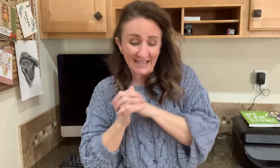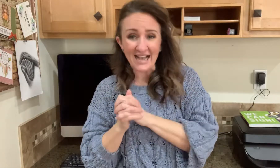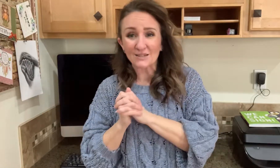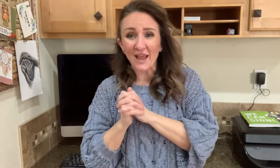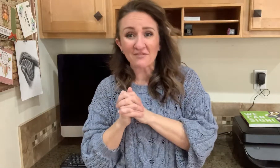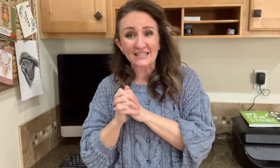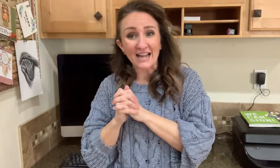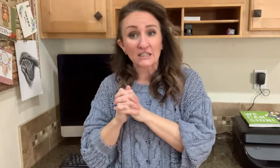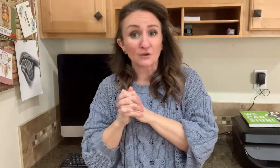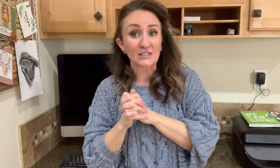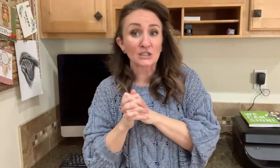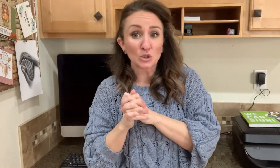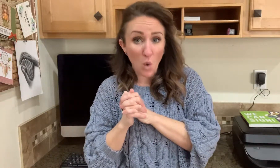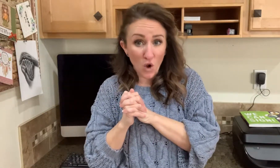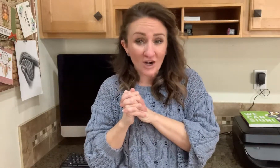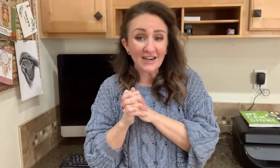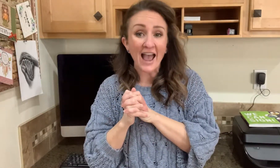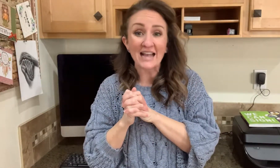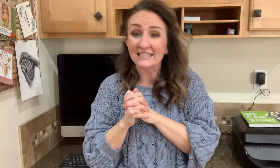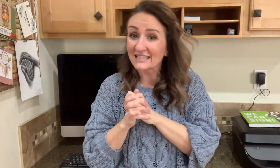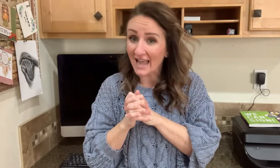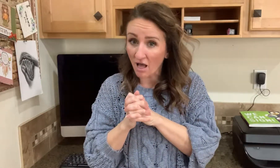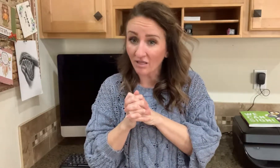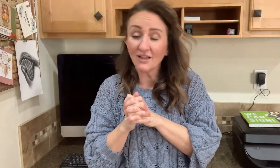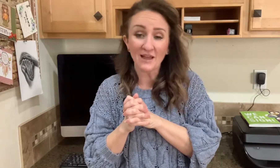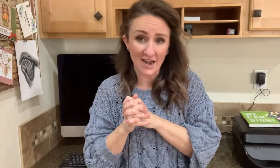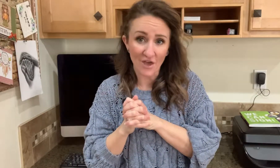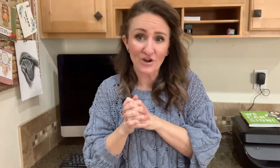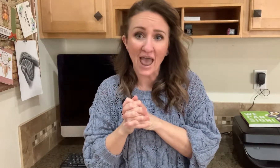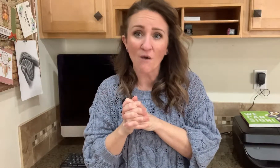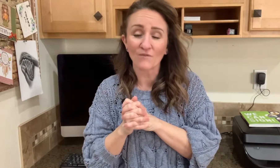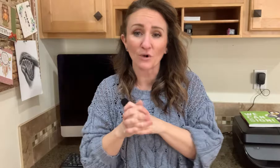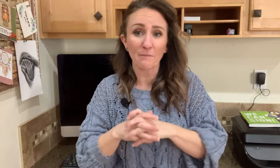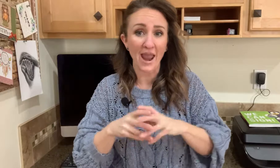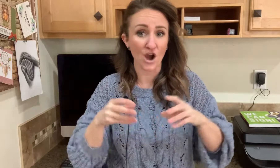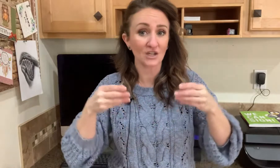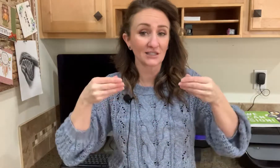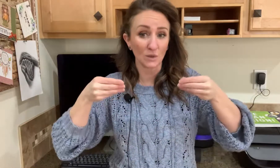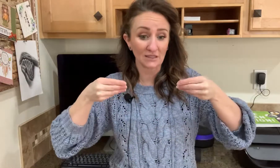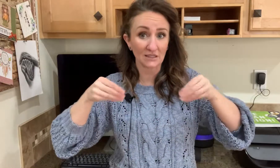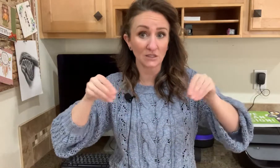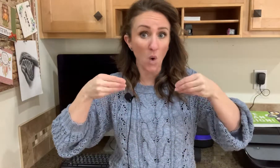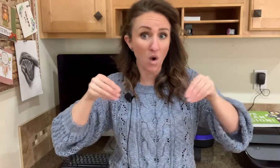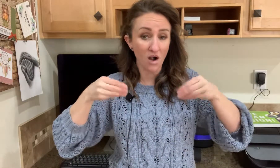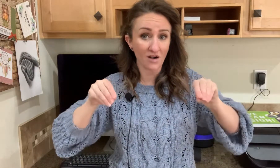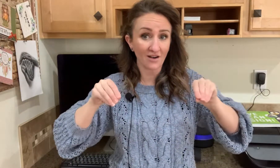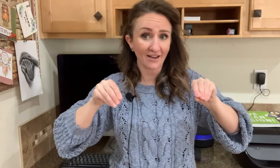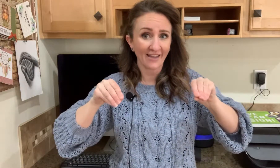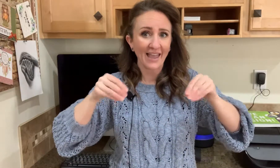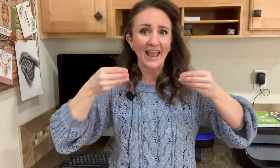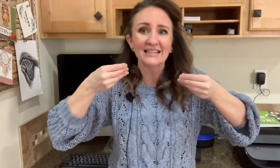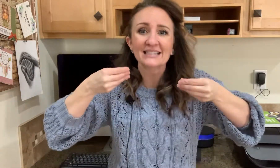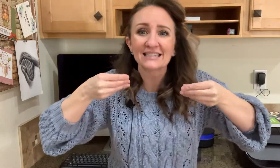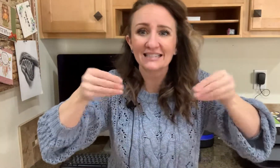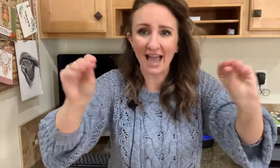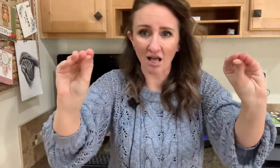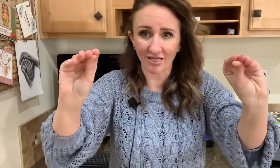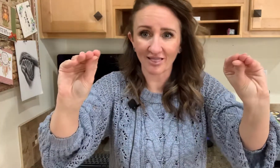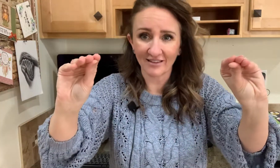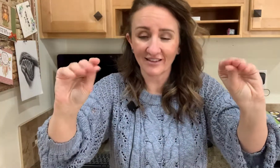Next we have the signs for store and sell, another noun-verb pair. So store and sell.